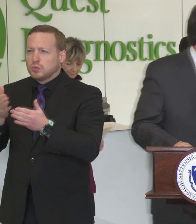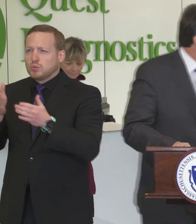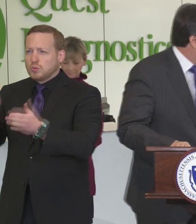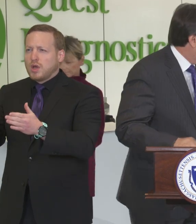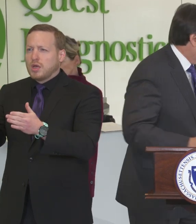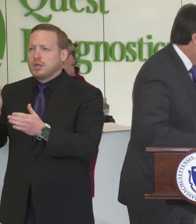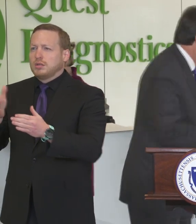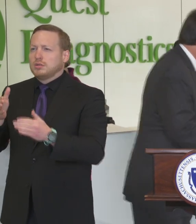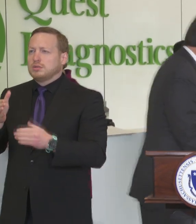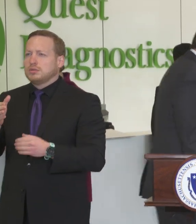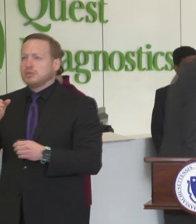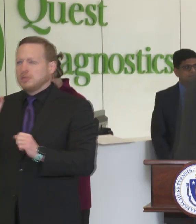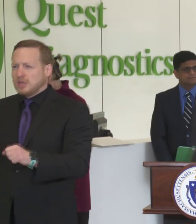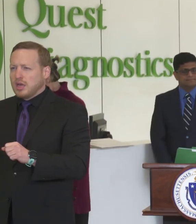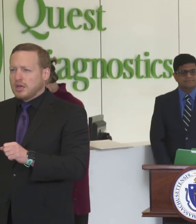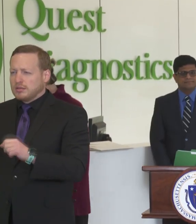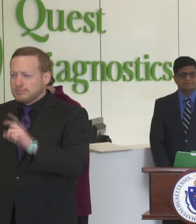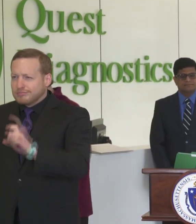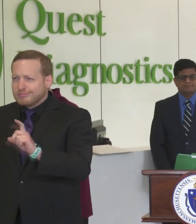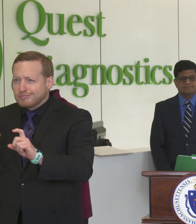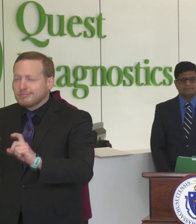you. Thanks,